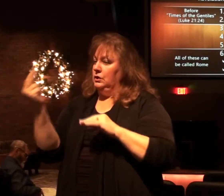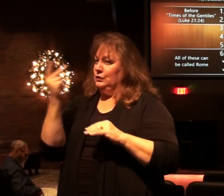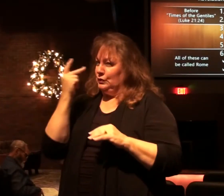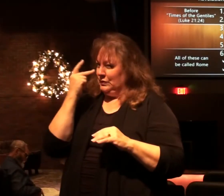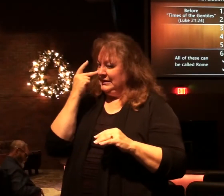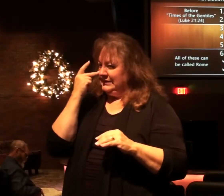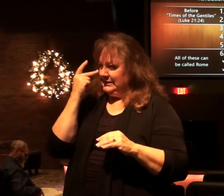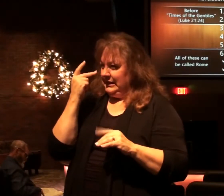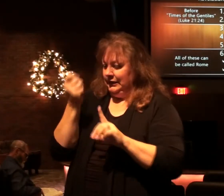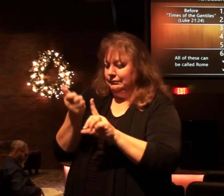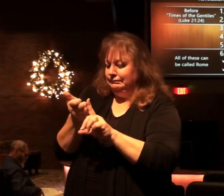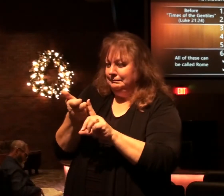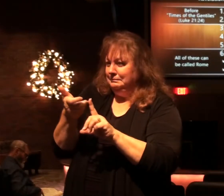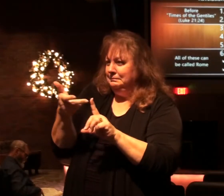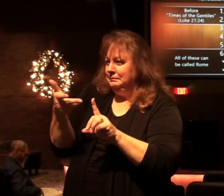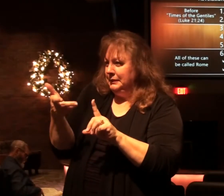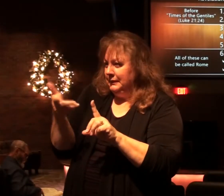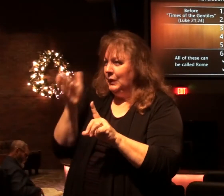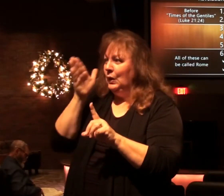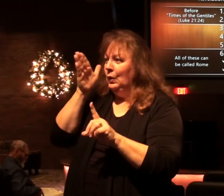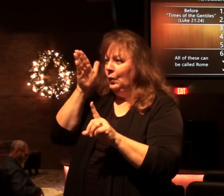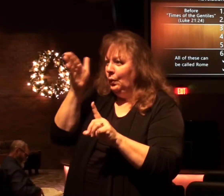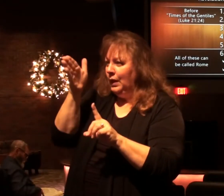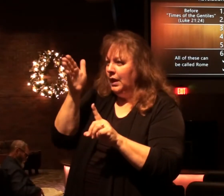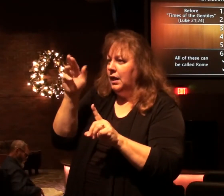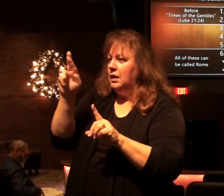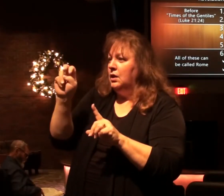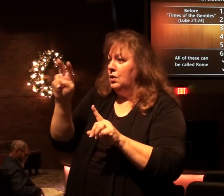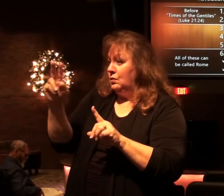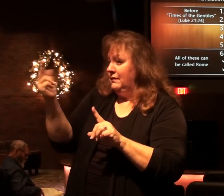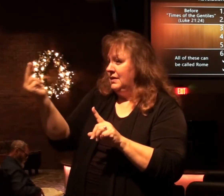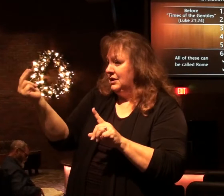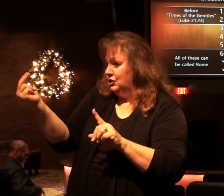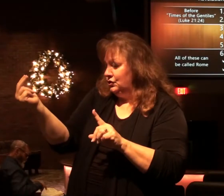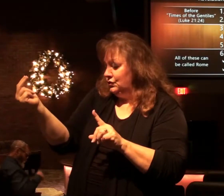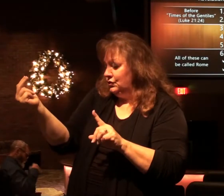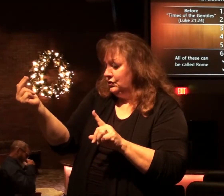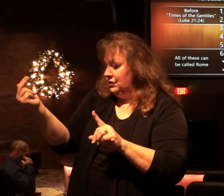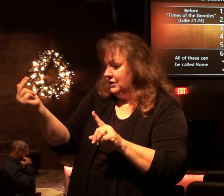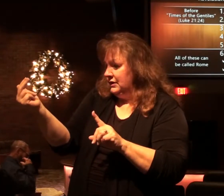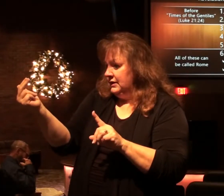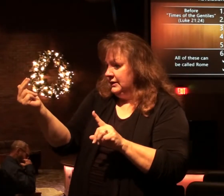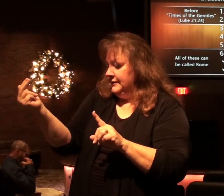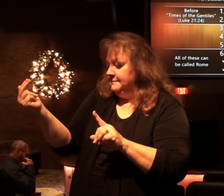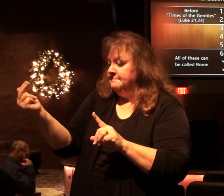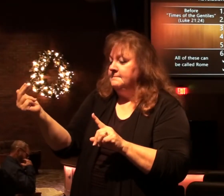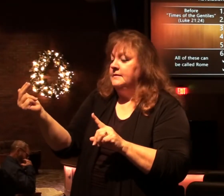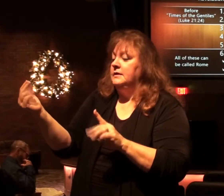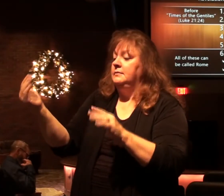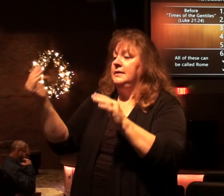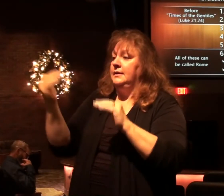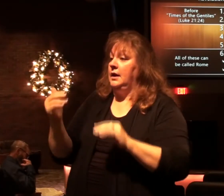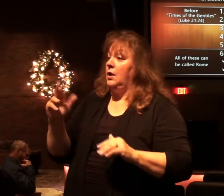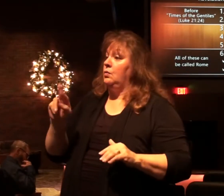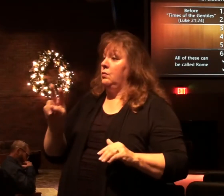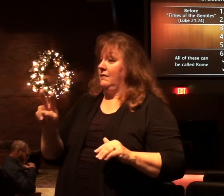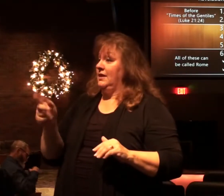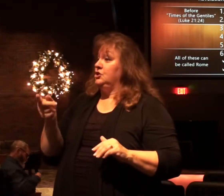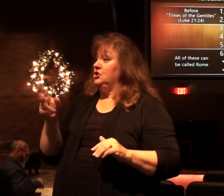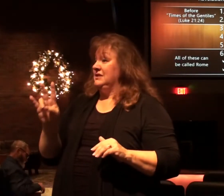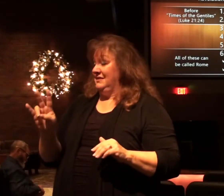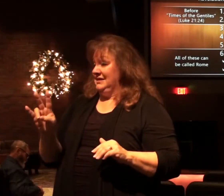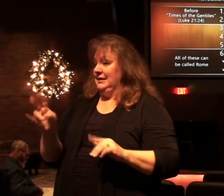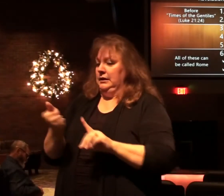going to get more clarification. Chapter 13 will tell us much. Then here we come to chapter 17, getting